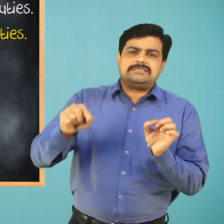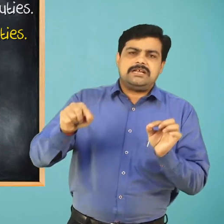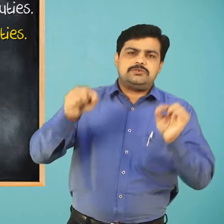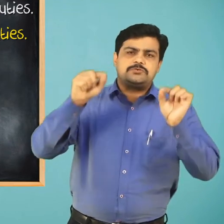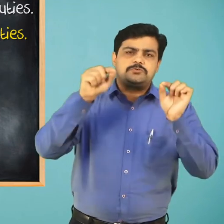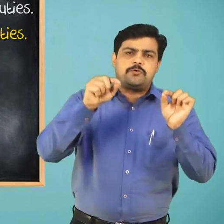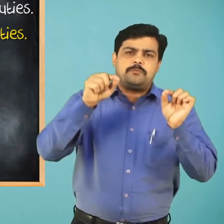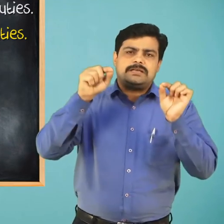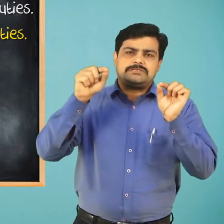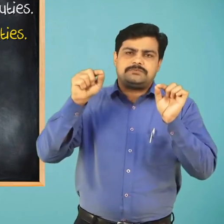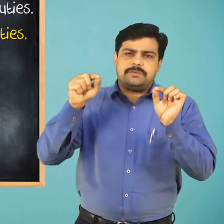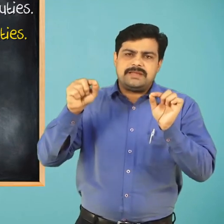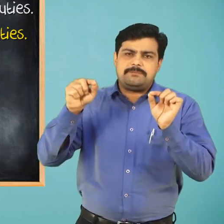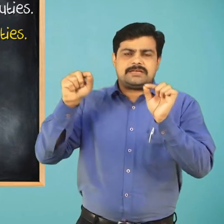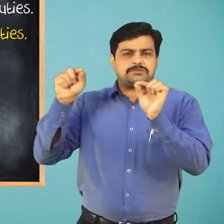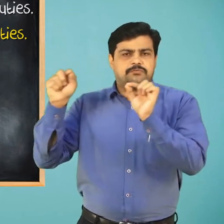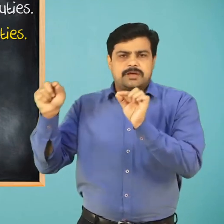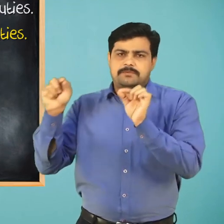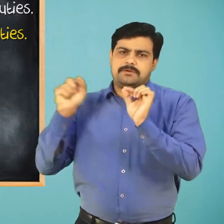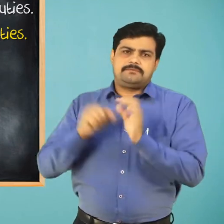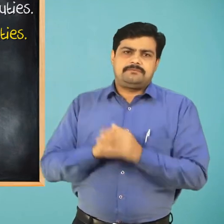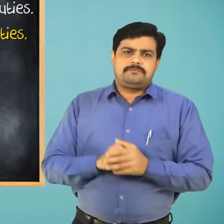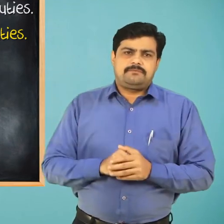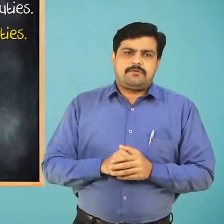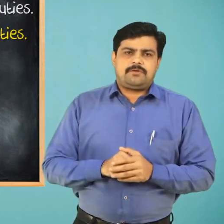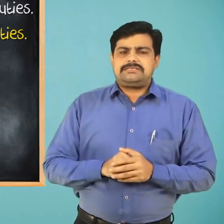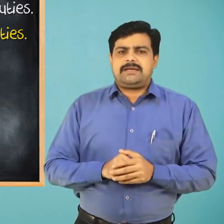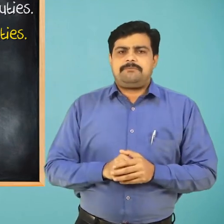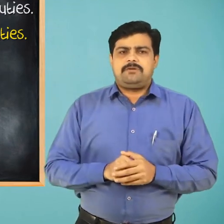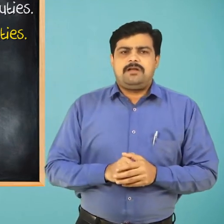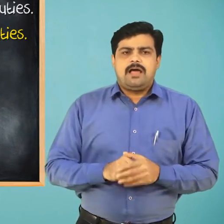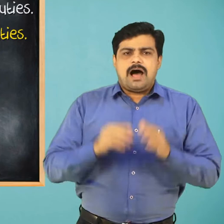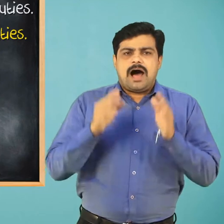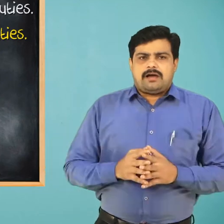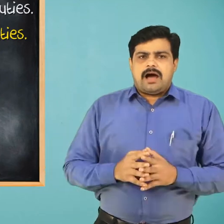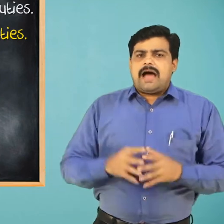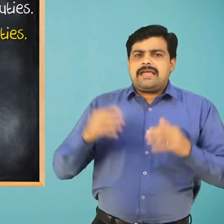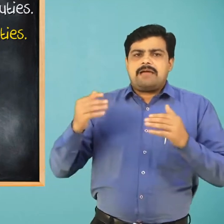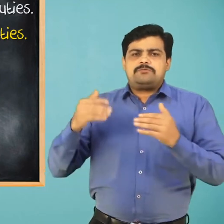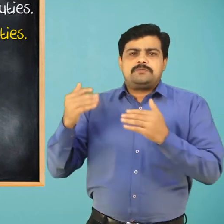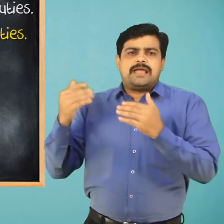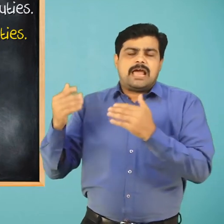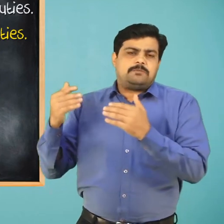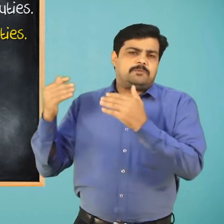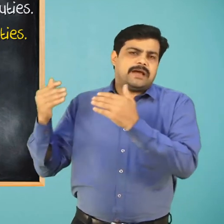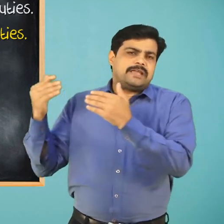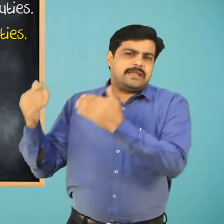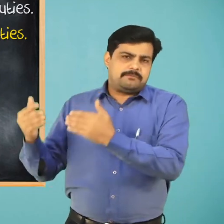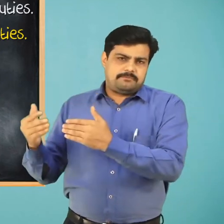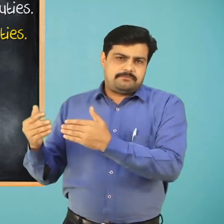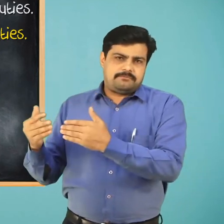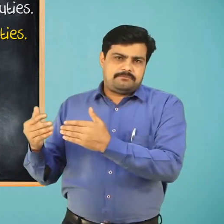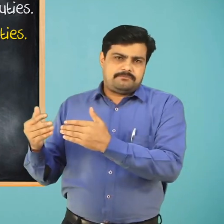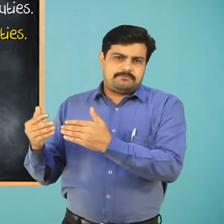changed into to plus be plus verb. For example, I am to be helped by him.